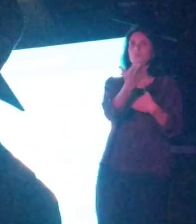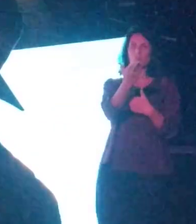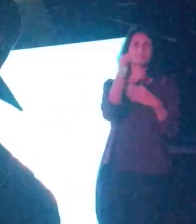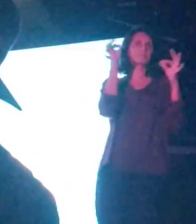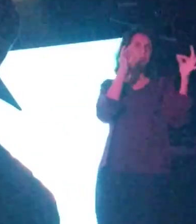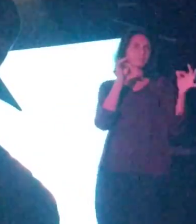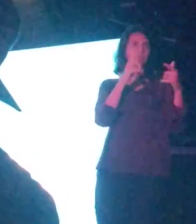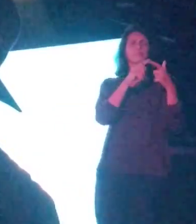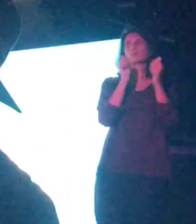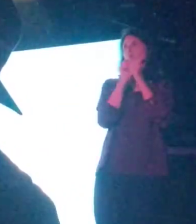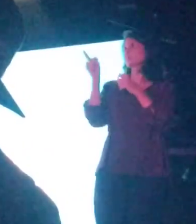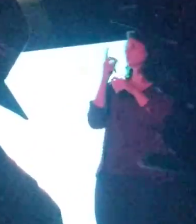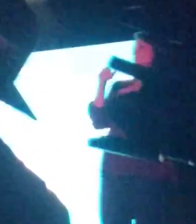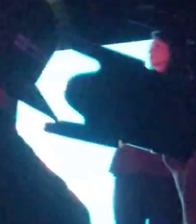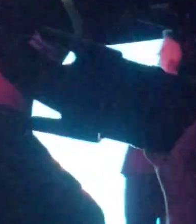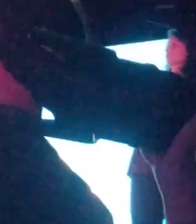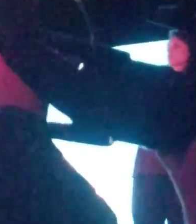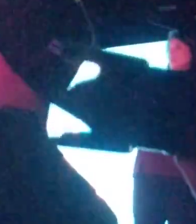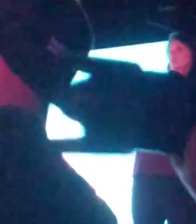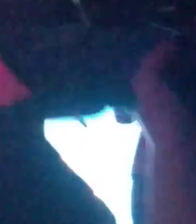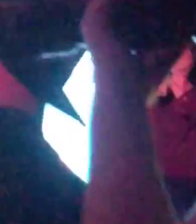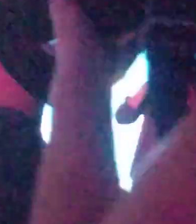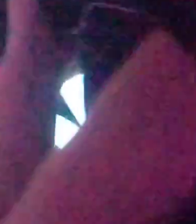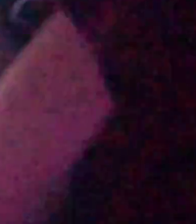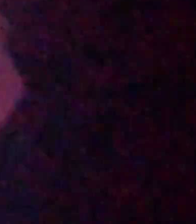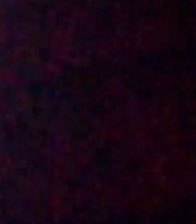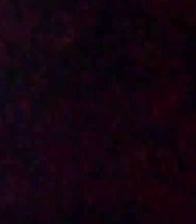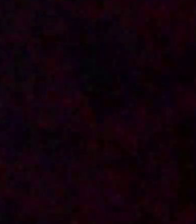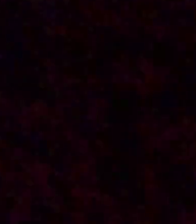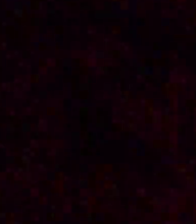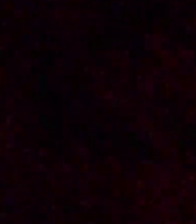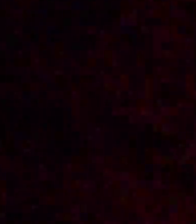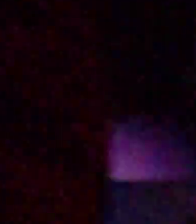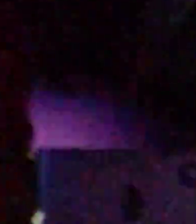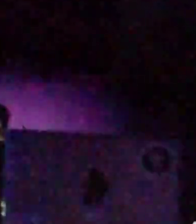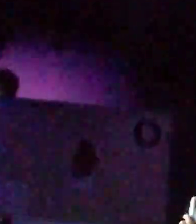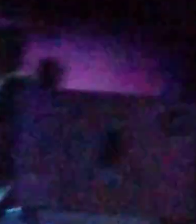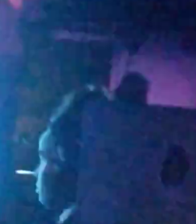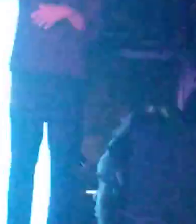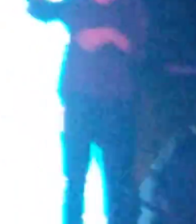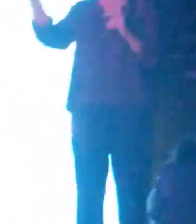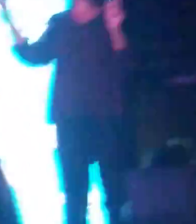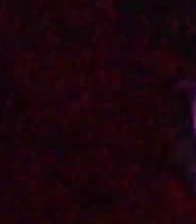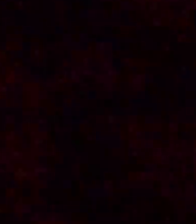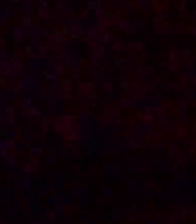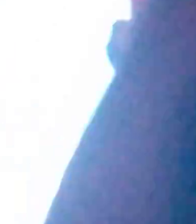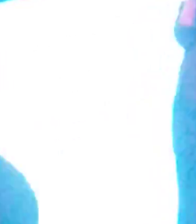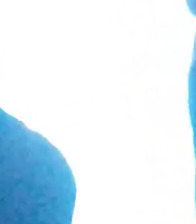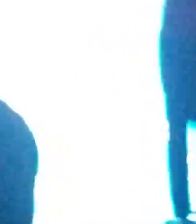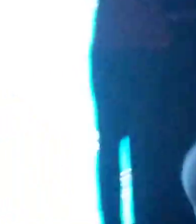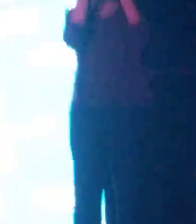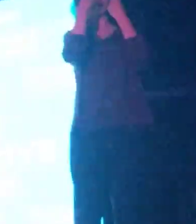of National Intelligence and the Director of the CIA, who basically said the Russians are interfering in the